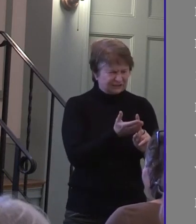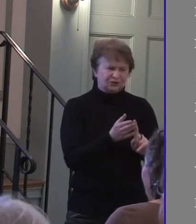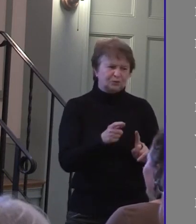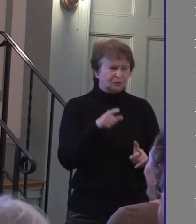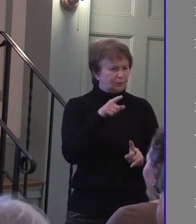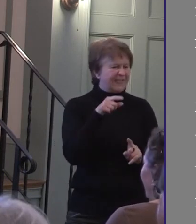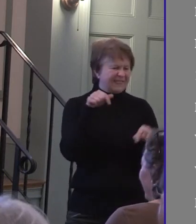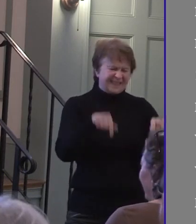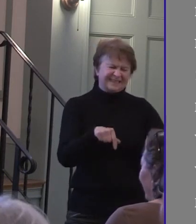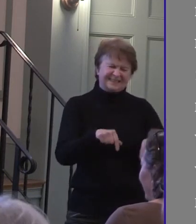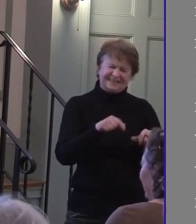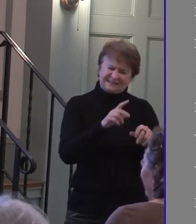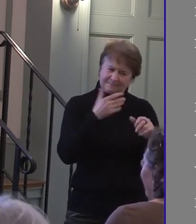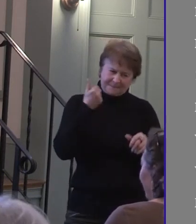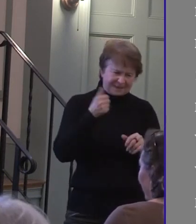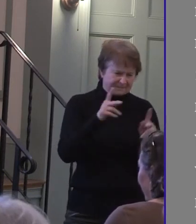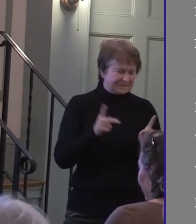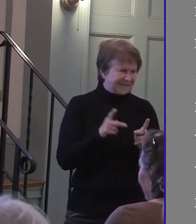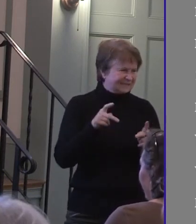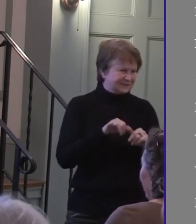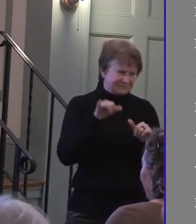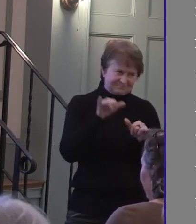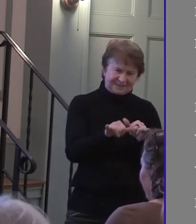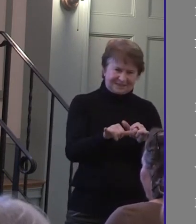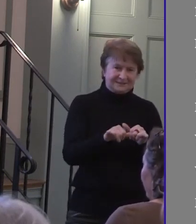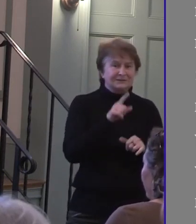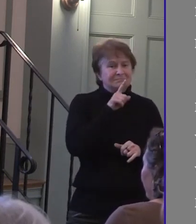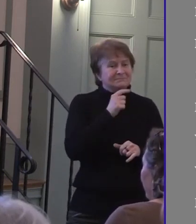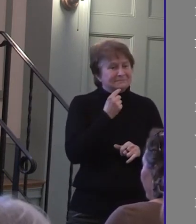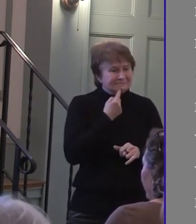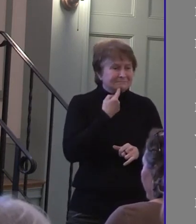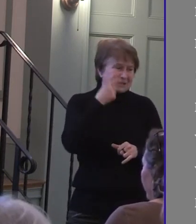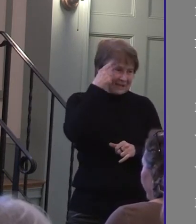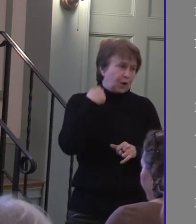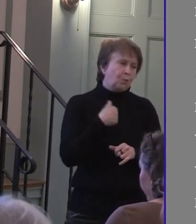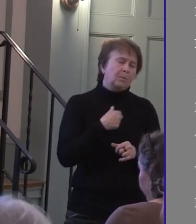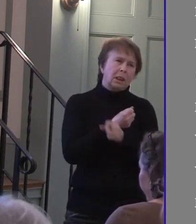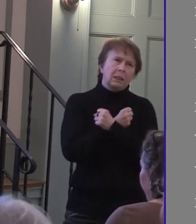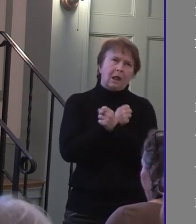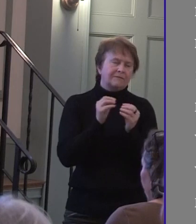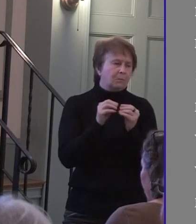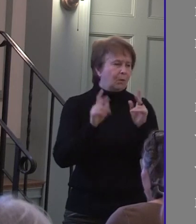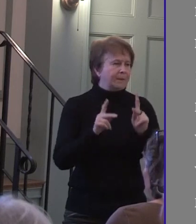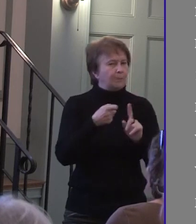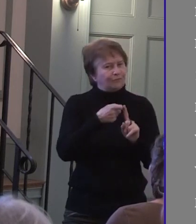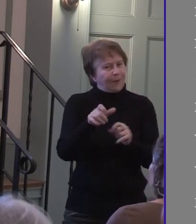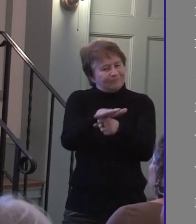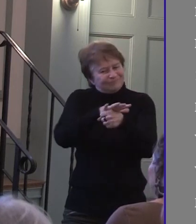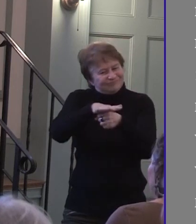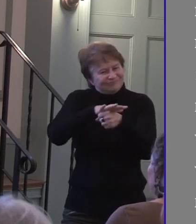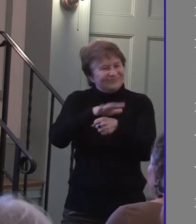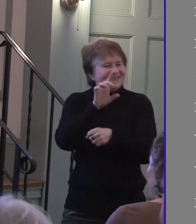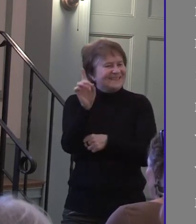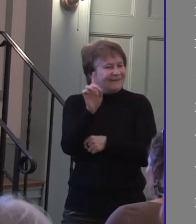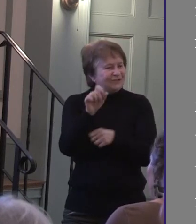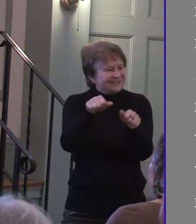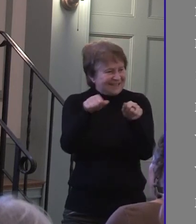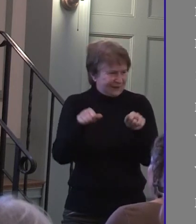be. So please seriously think about it. We'd love more people from the Denver area, Jews, North of